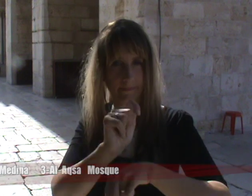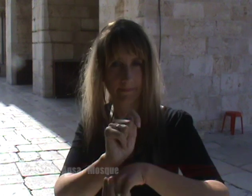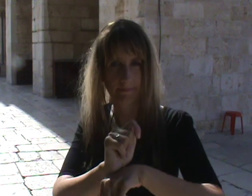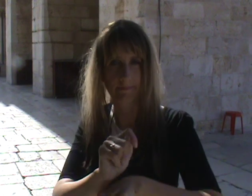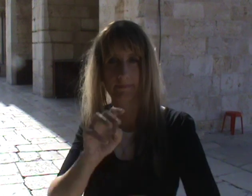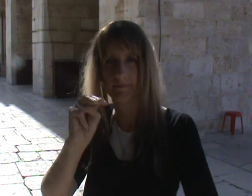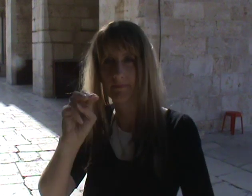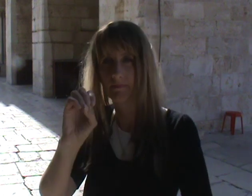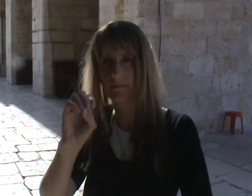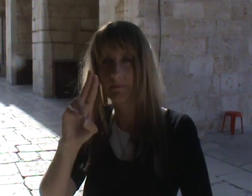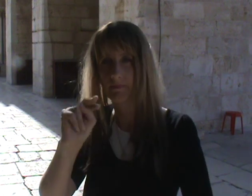here on the Temple Mount.